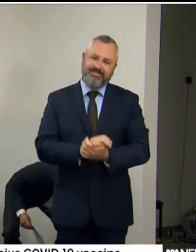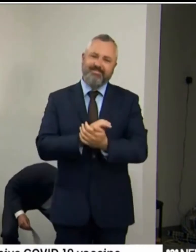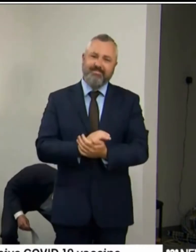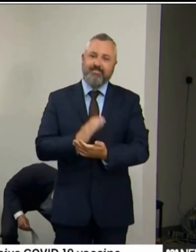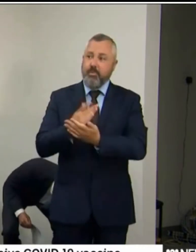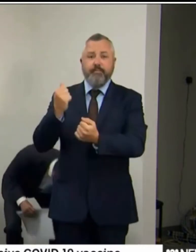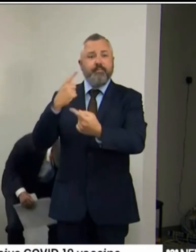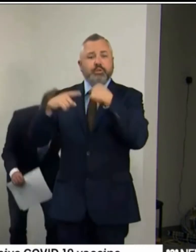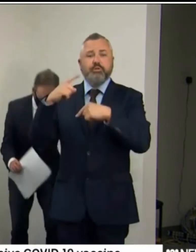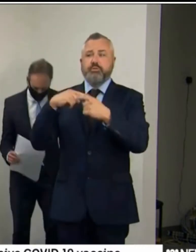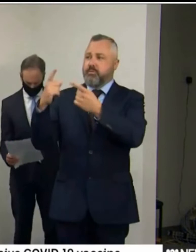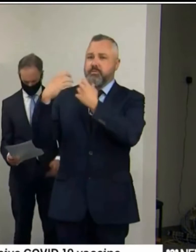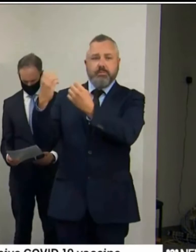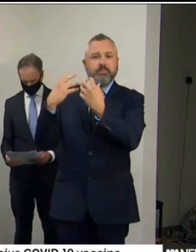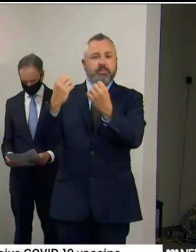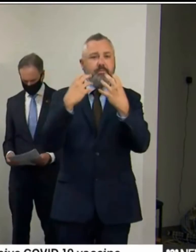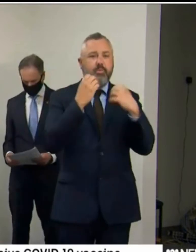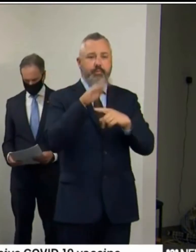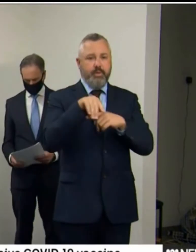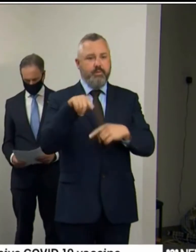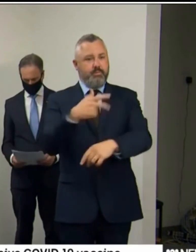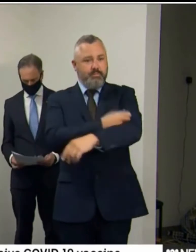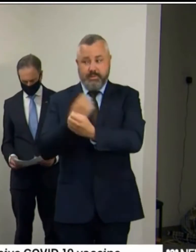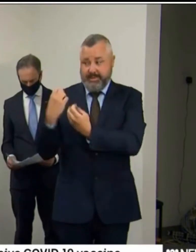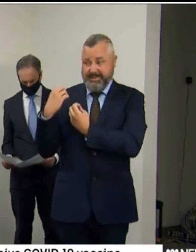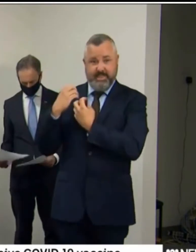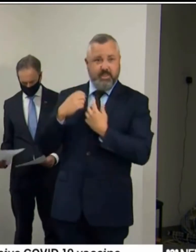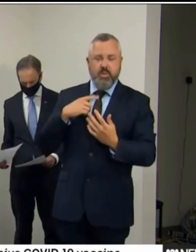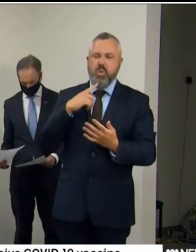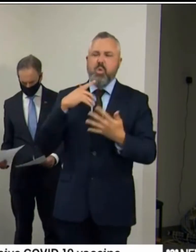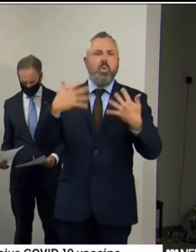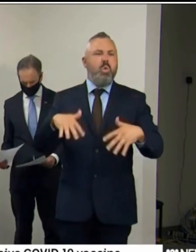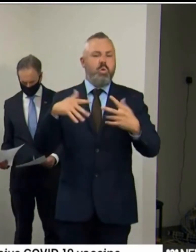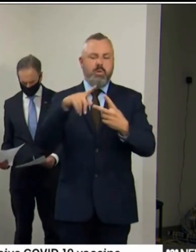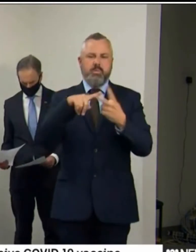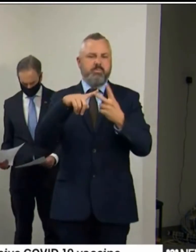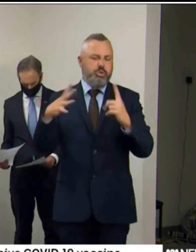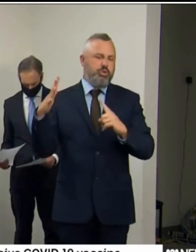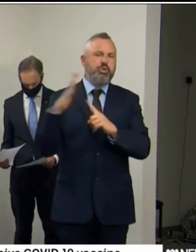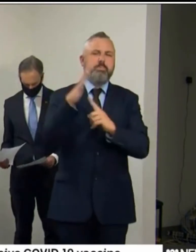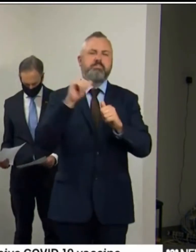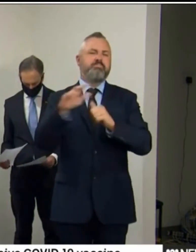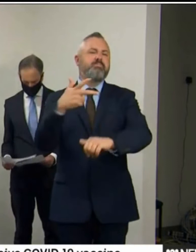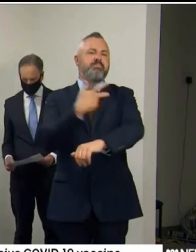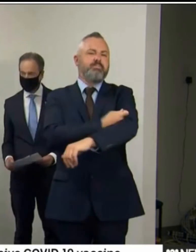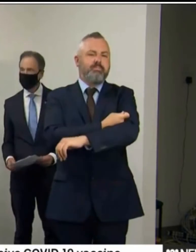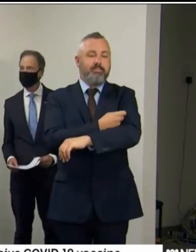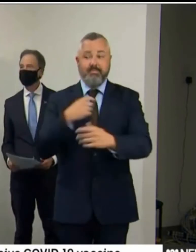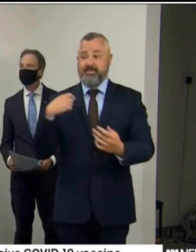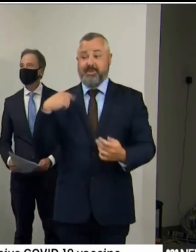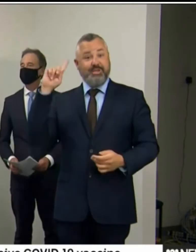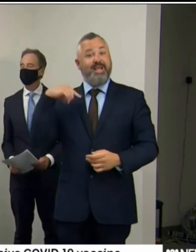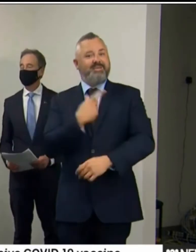at the moment. They're both top-notch vaccines. This AstraZeneca vaccine that we've all had today, and it didn't hurt me